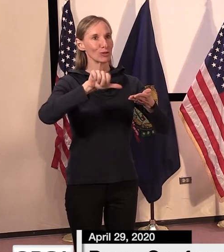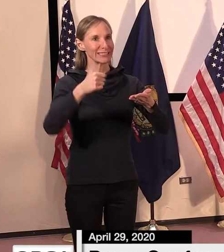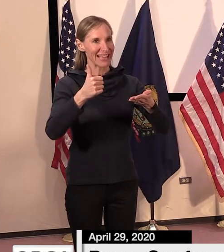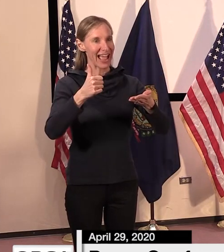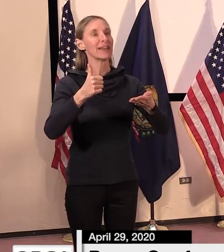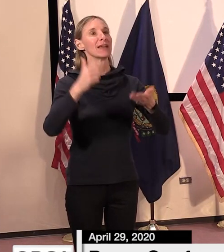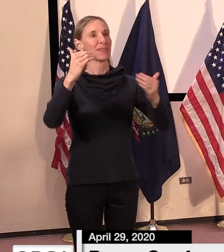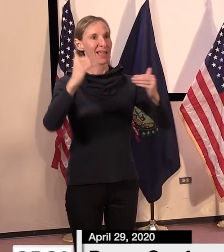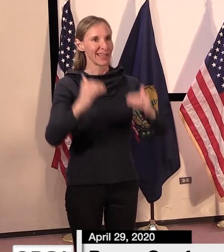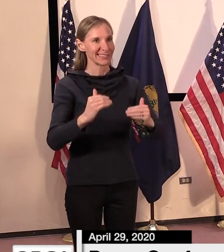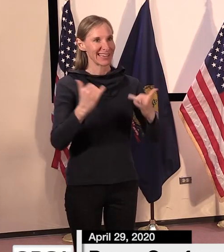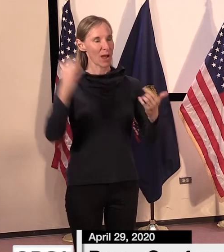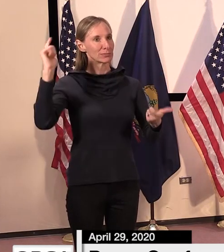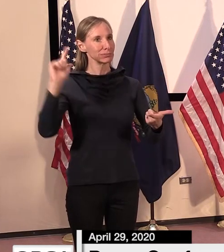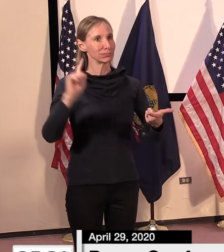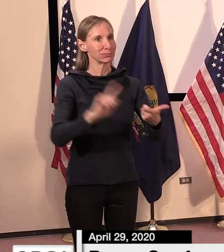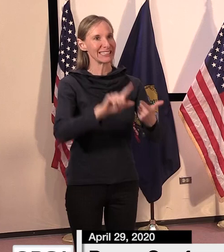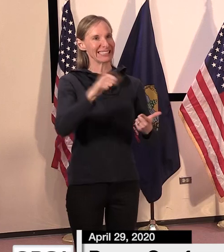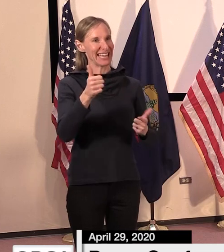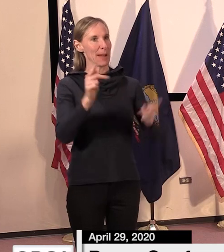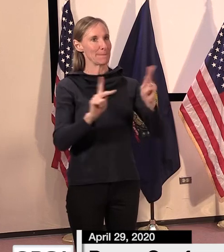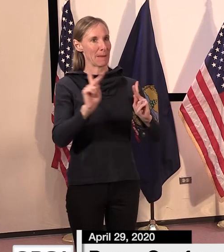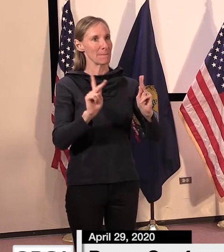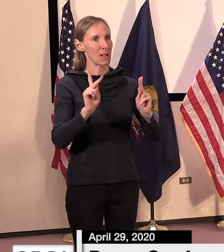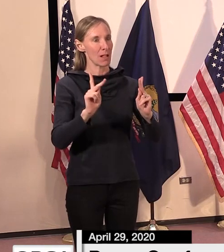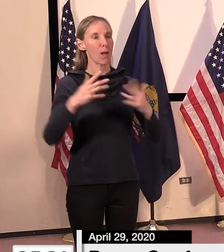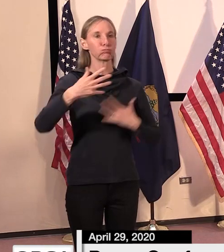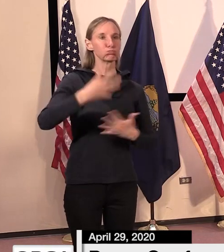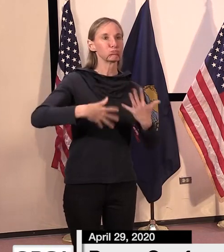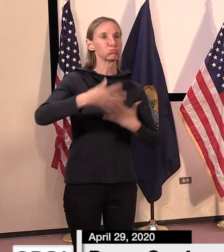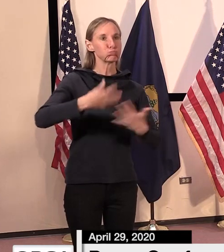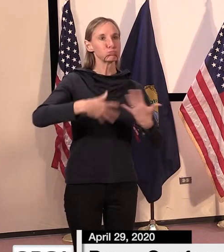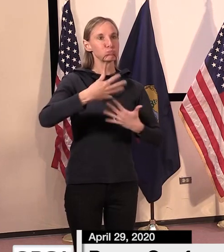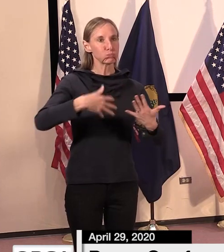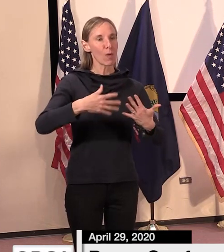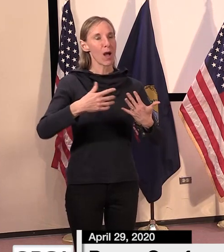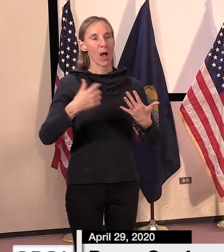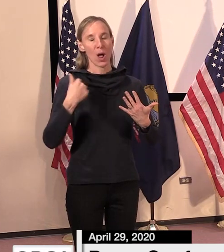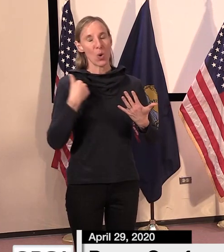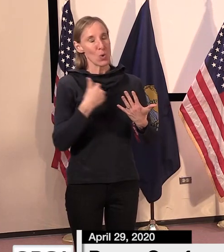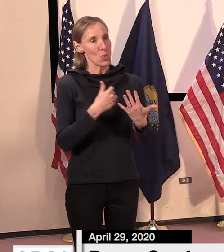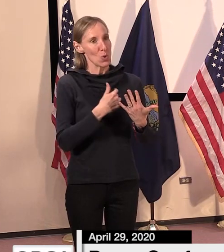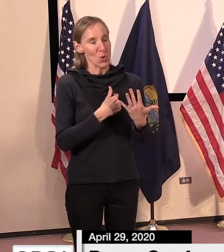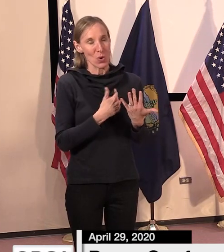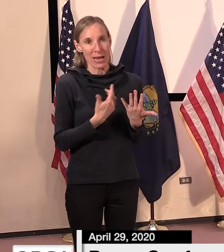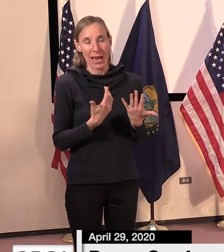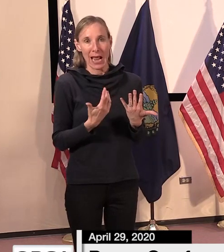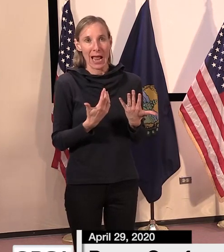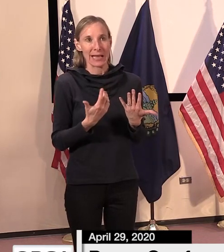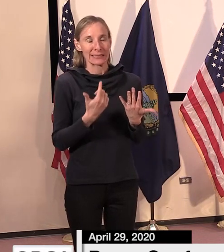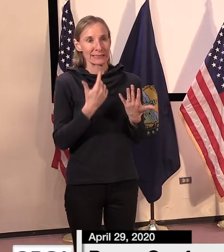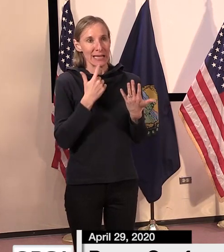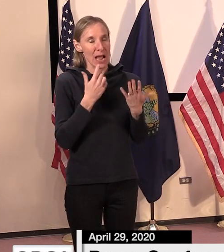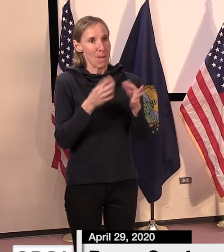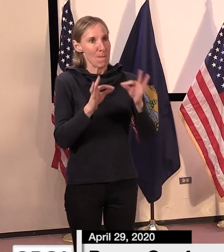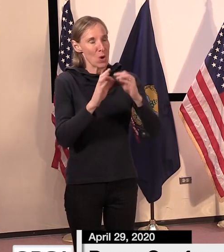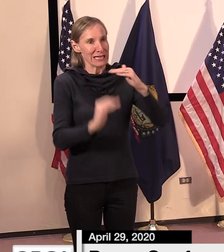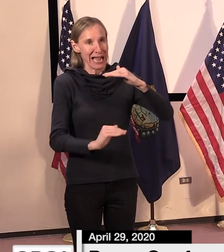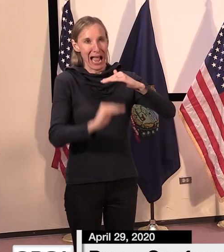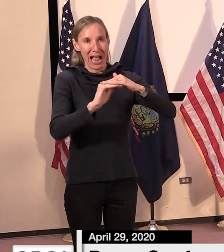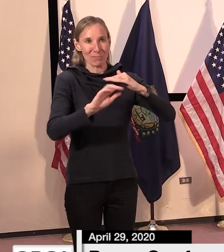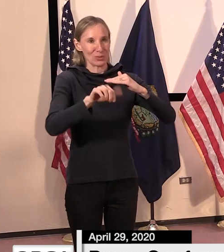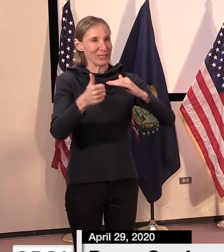So we're just trying to, again, guide people into making sure that we don't exceed that, whether